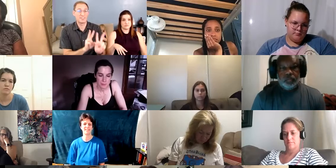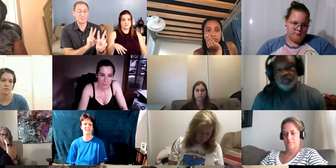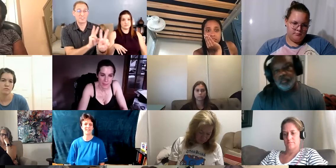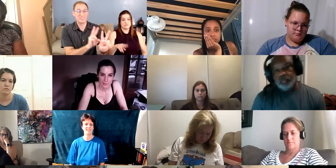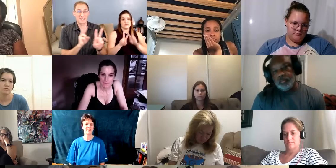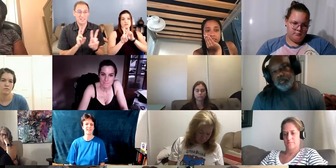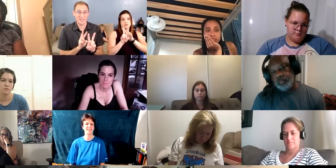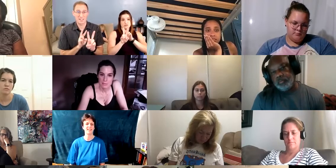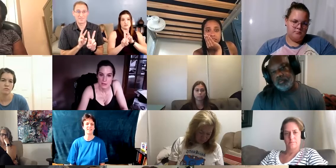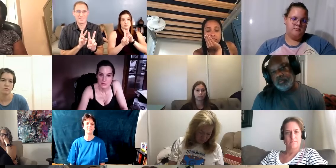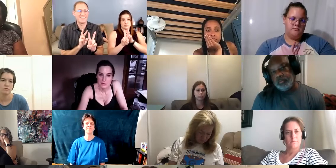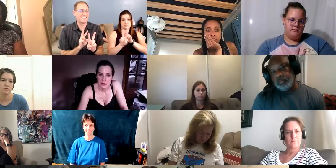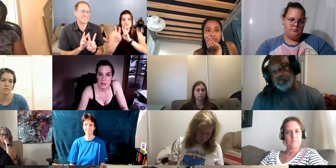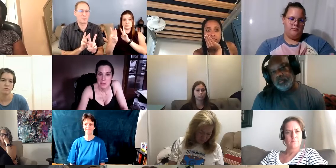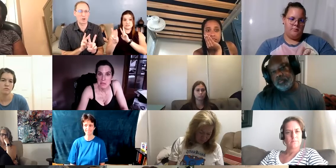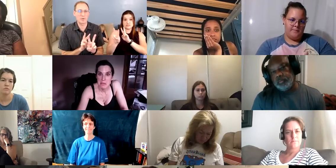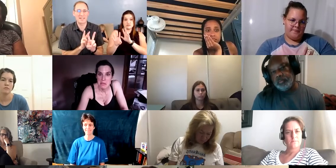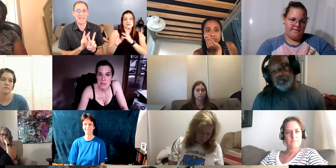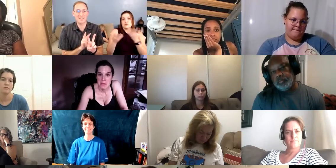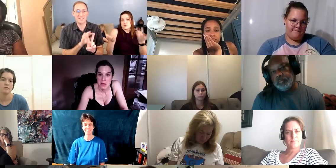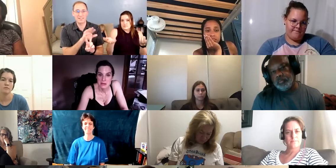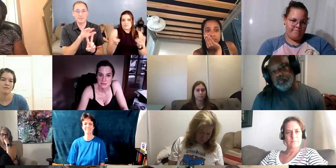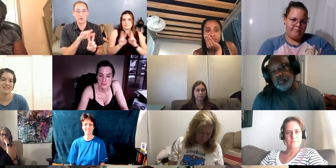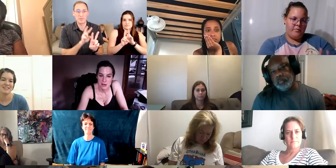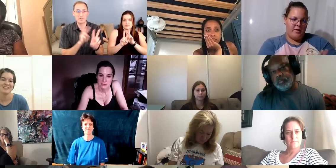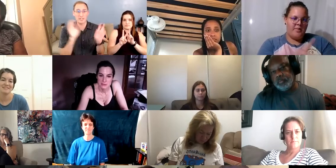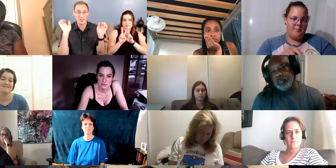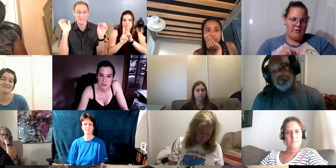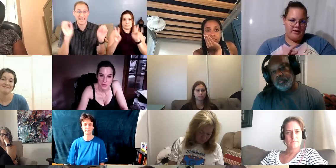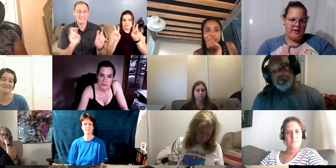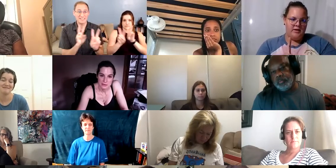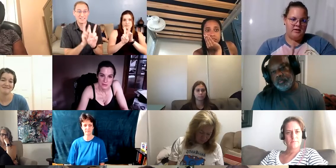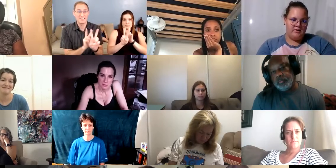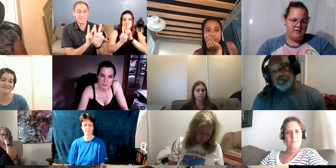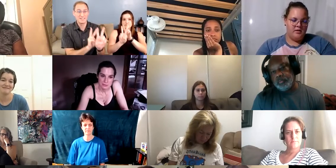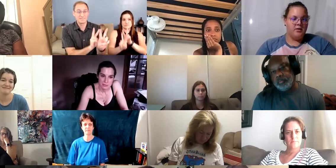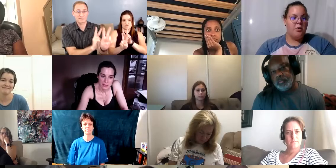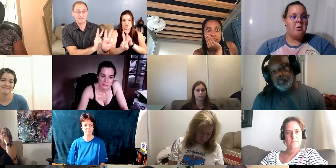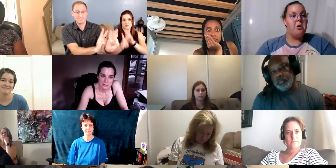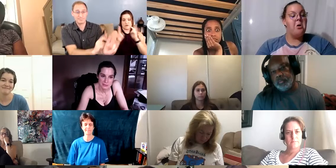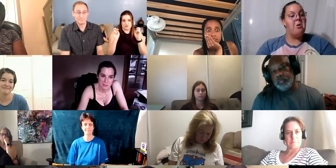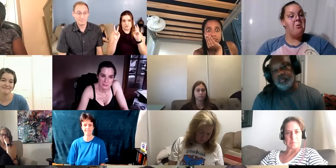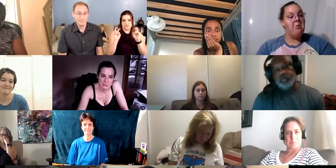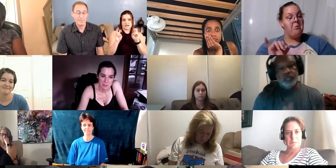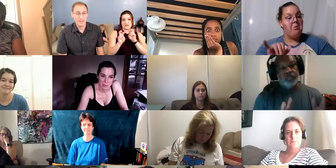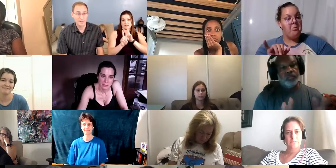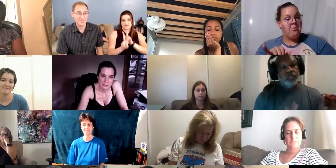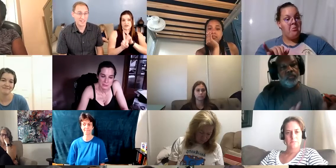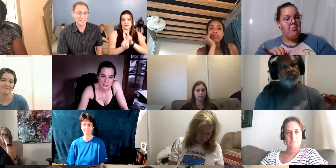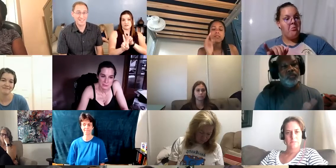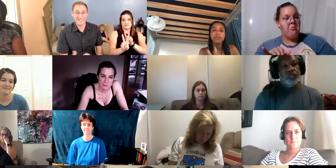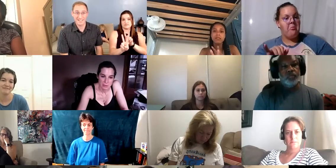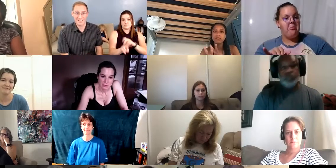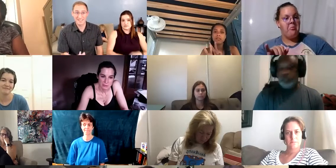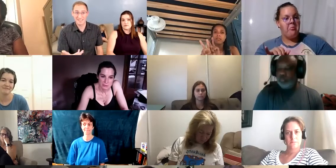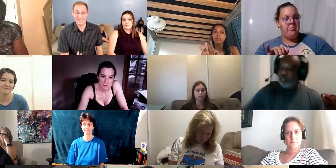for a funeral is like, it's kind of morbid, but you have like the 4 people carrying the casket. Mm-hmm. So that's where you're using that classifier. So